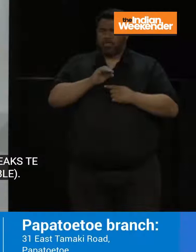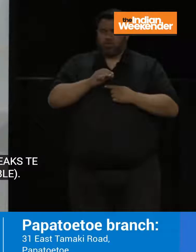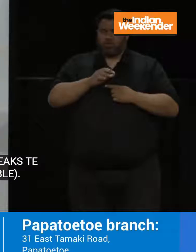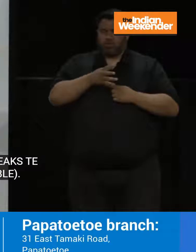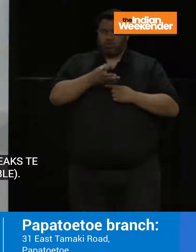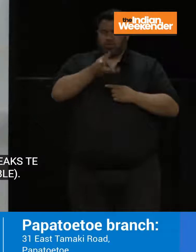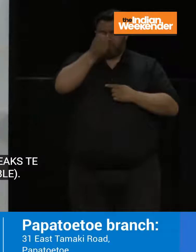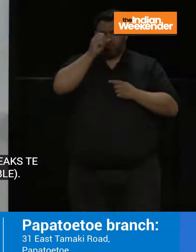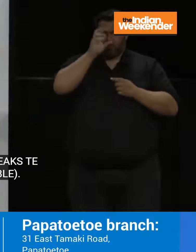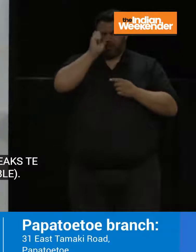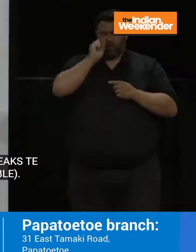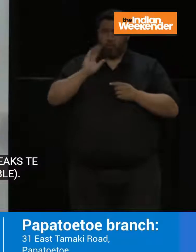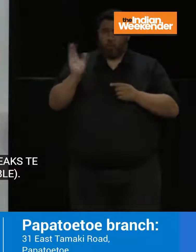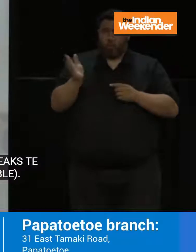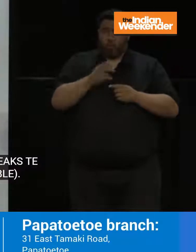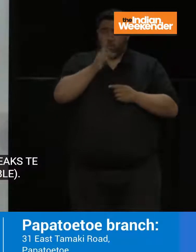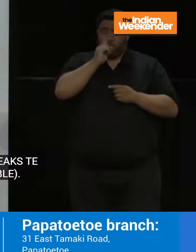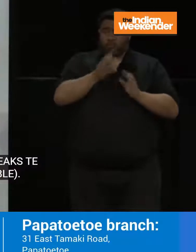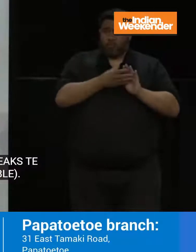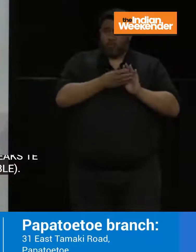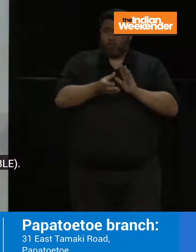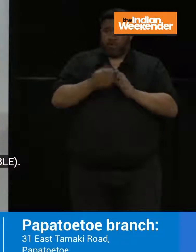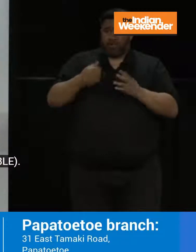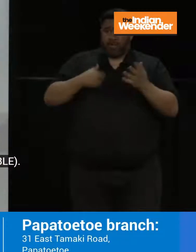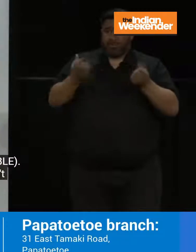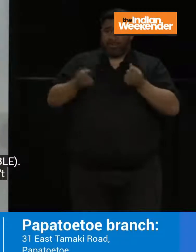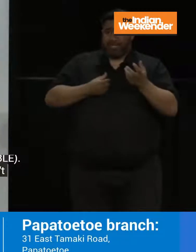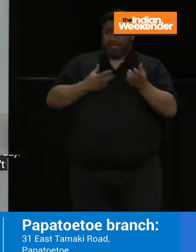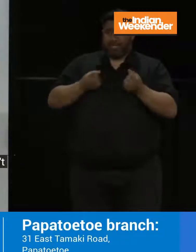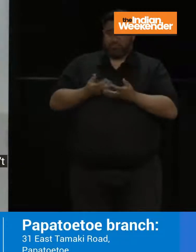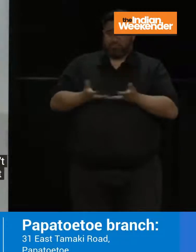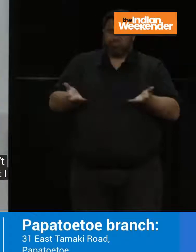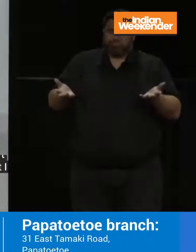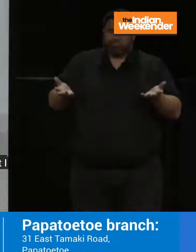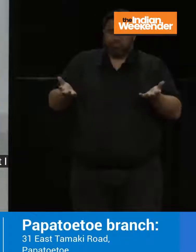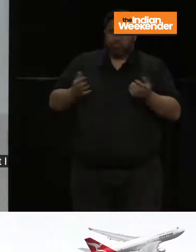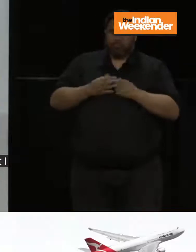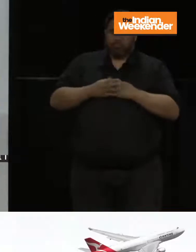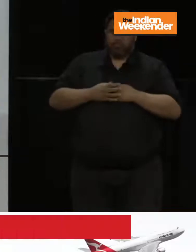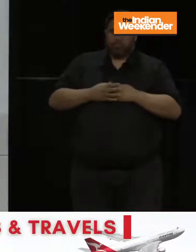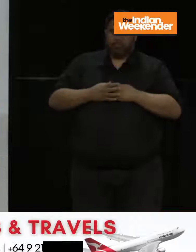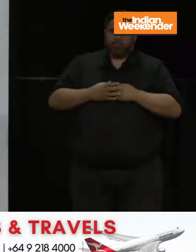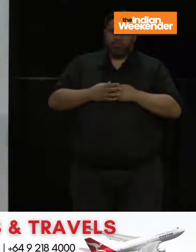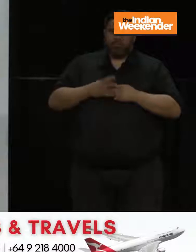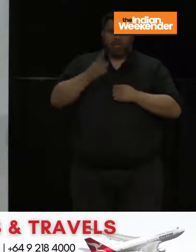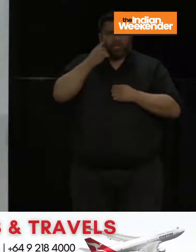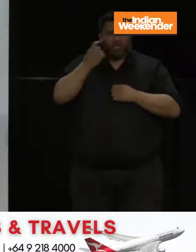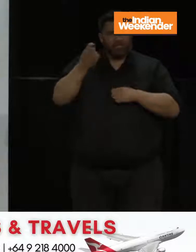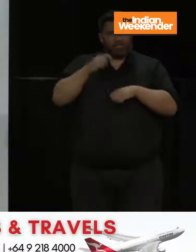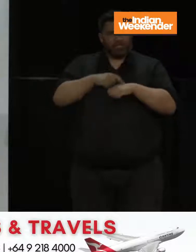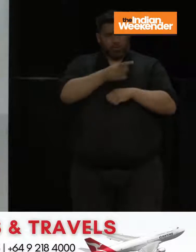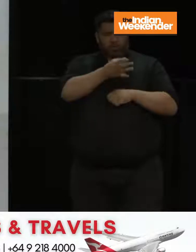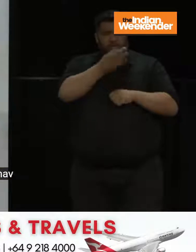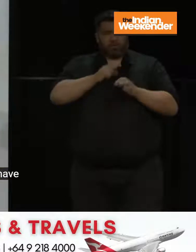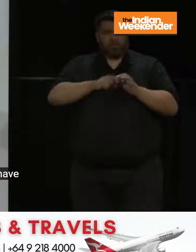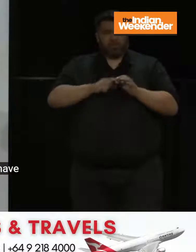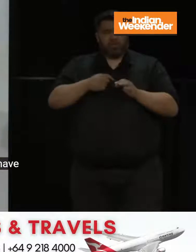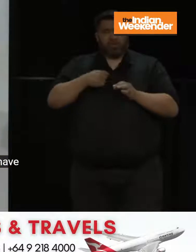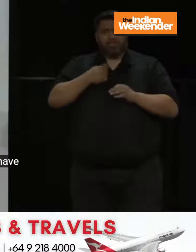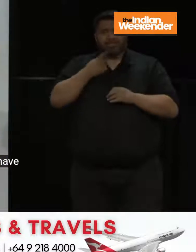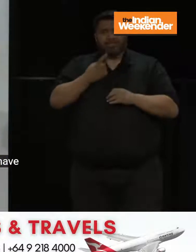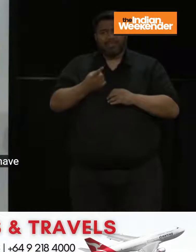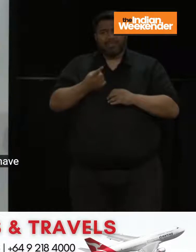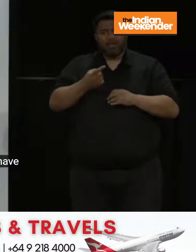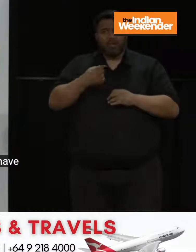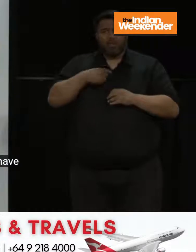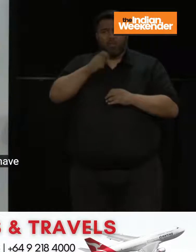every potential model or every potential projection that I've seen over that time. I think when you were asking me that question last time, I indicated